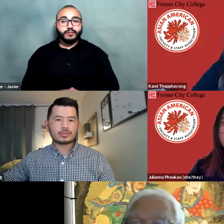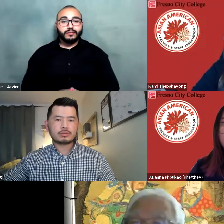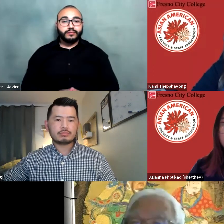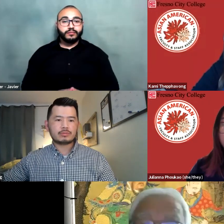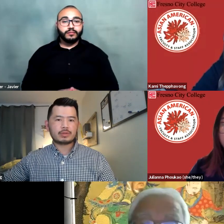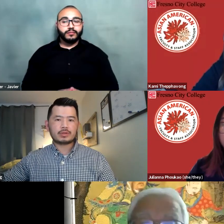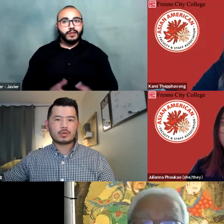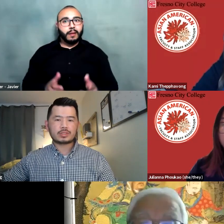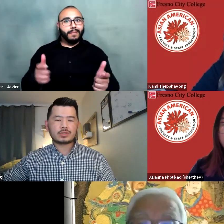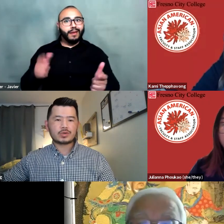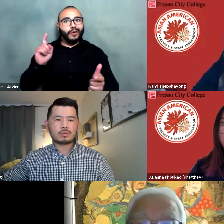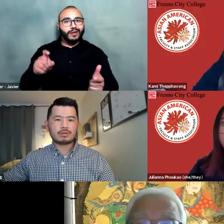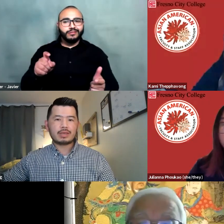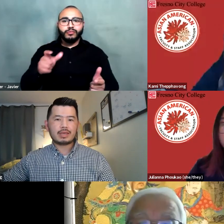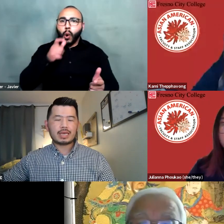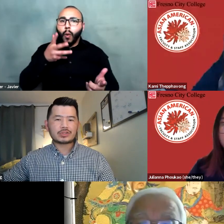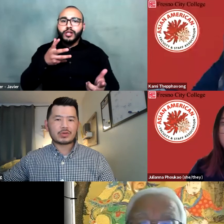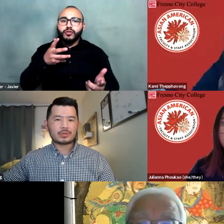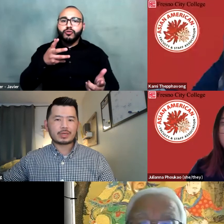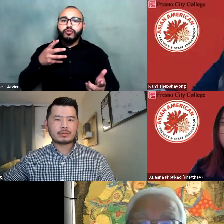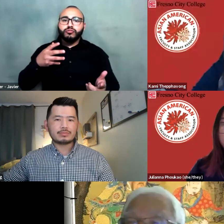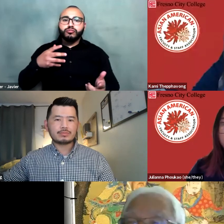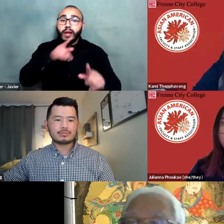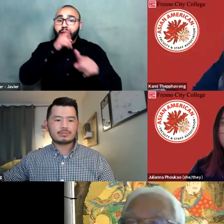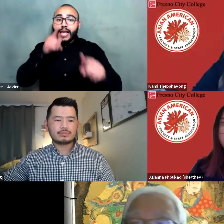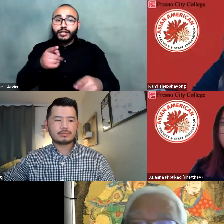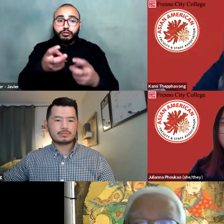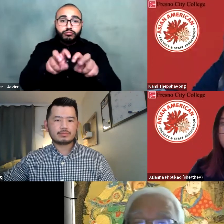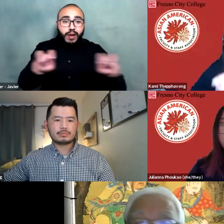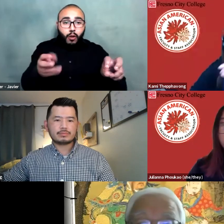That's a great question. If anybody wants to answer that from the panel.